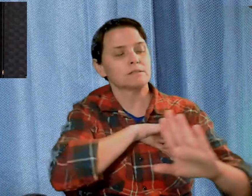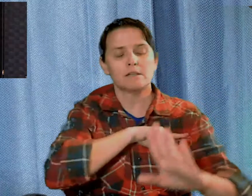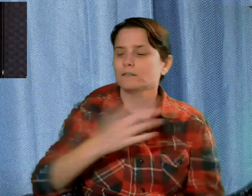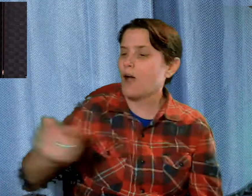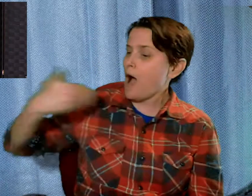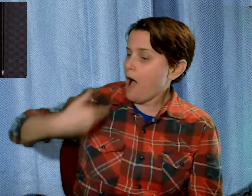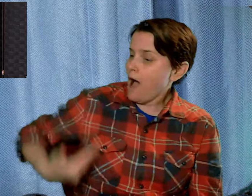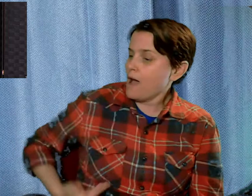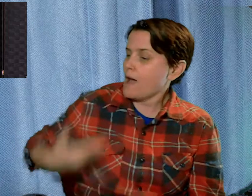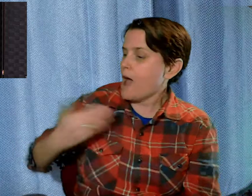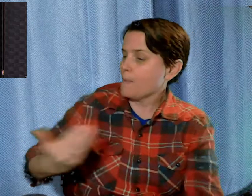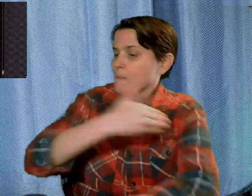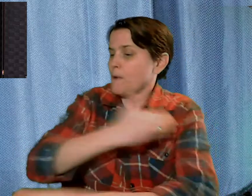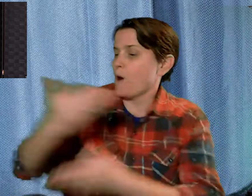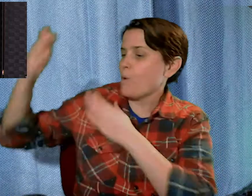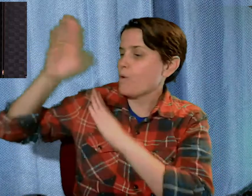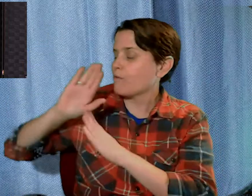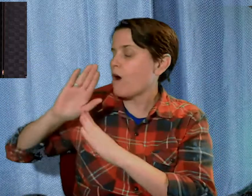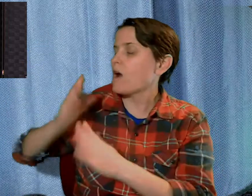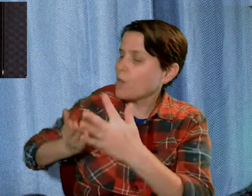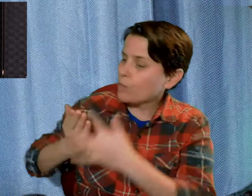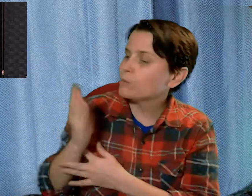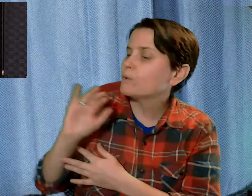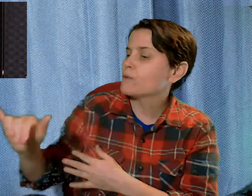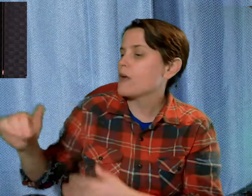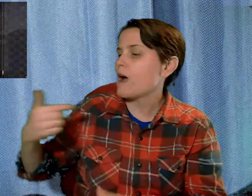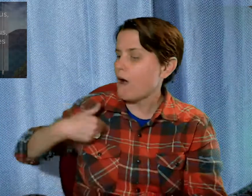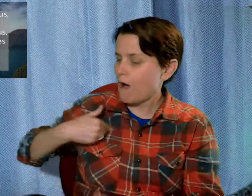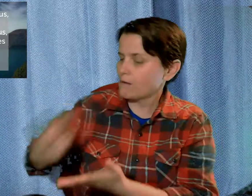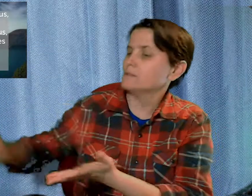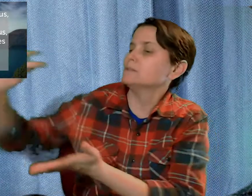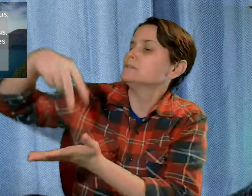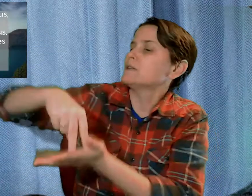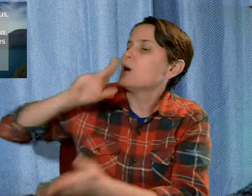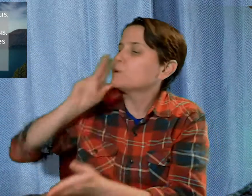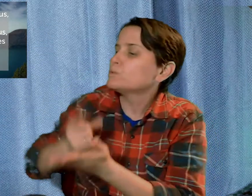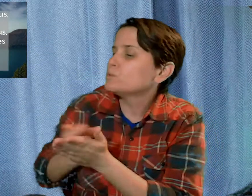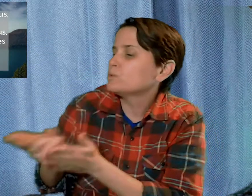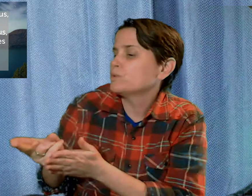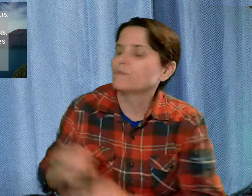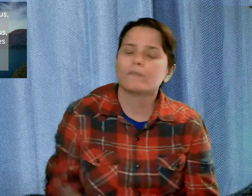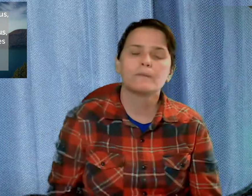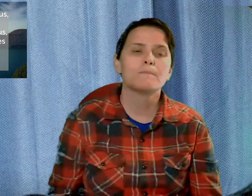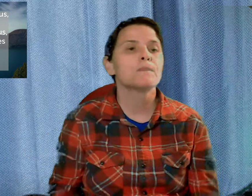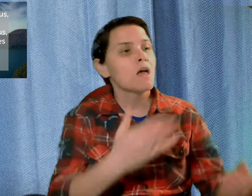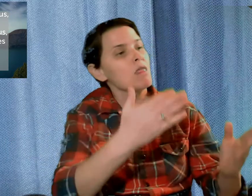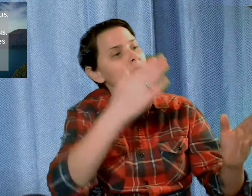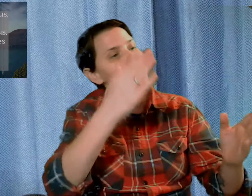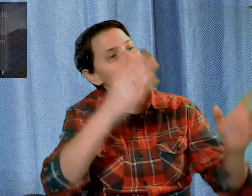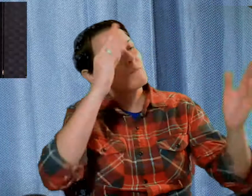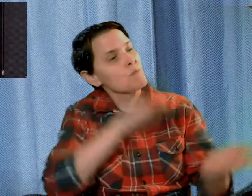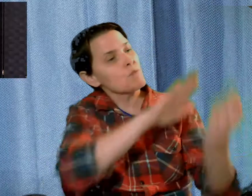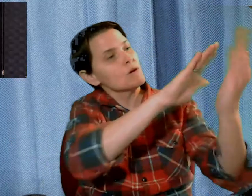of God. As the power of God, we stand in truth. The presence of God watches over